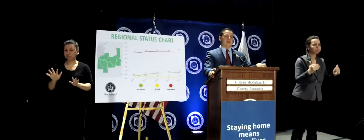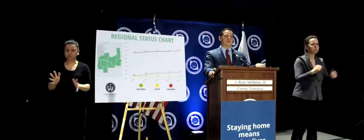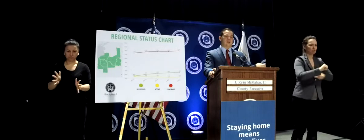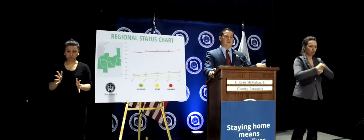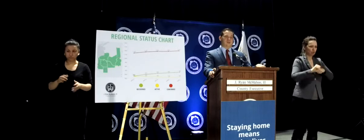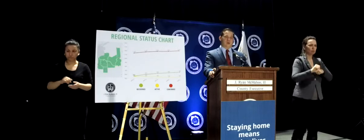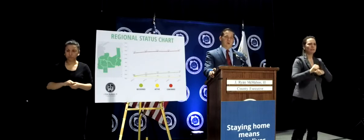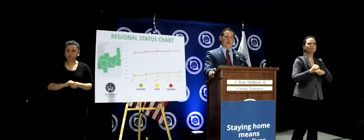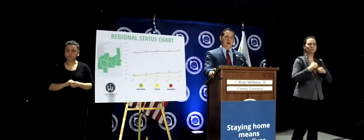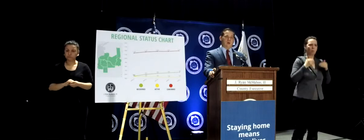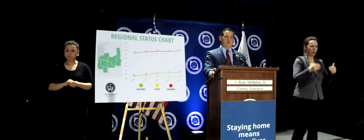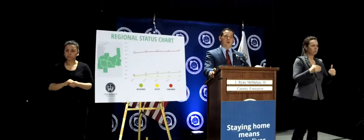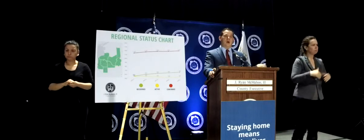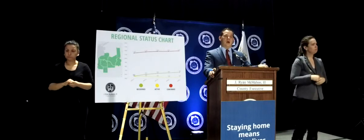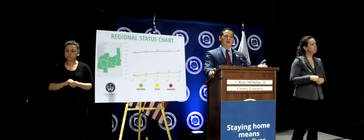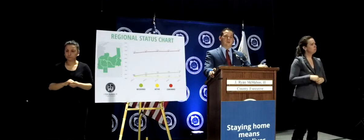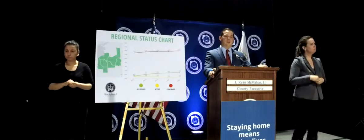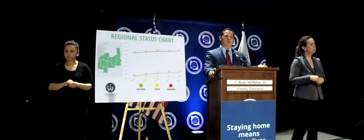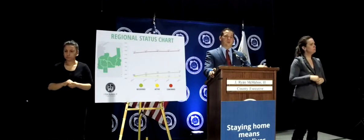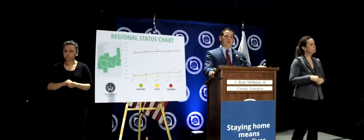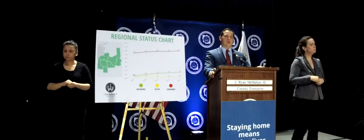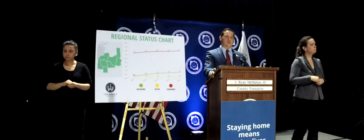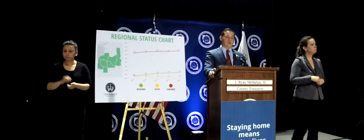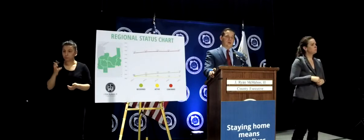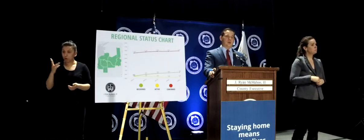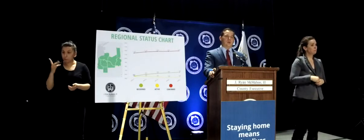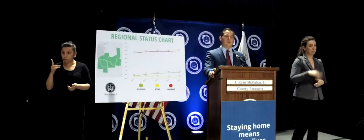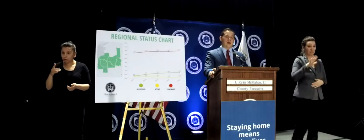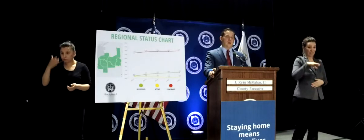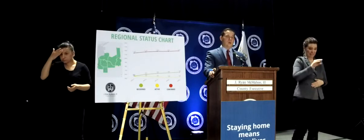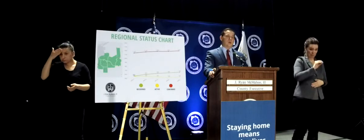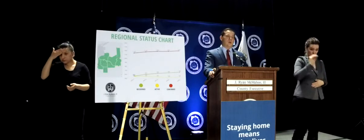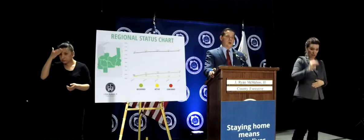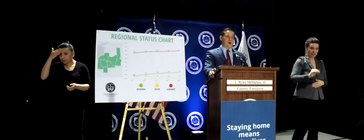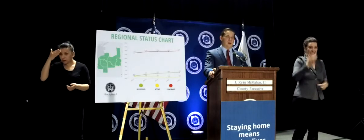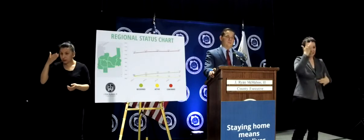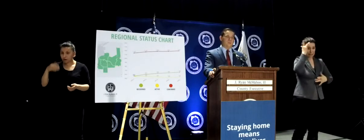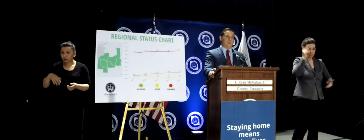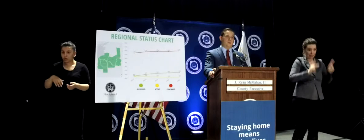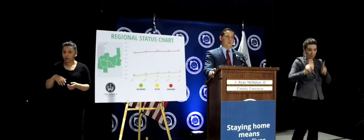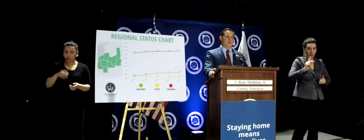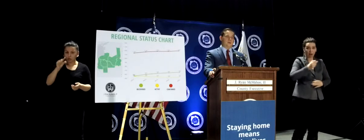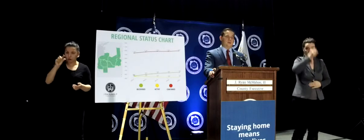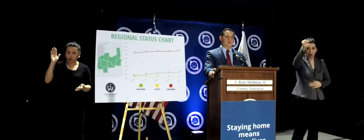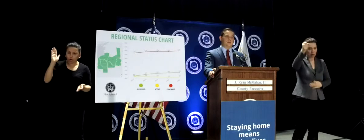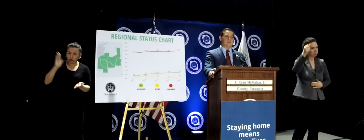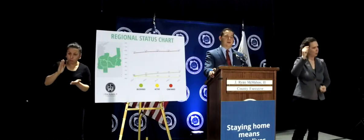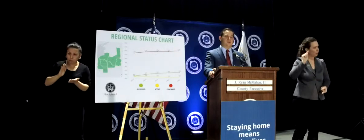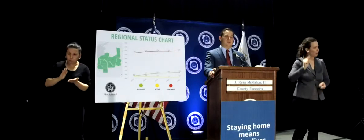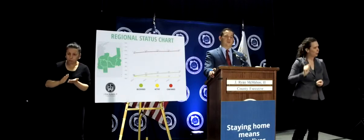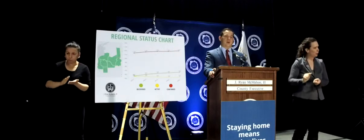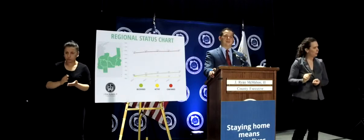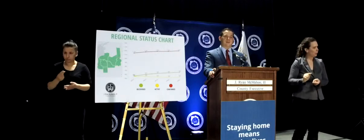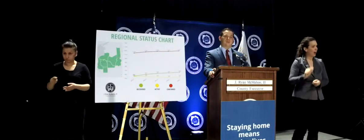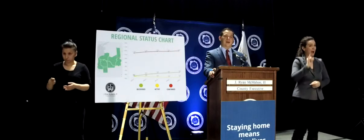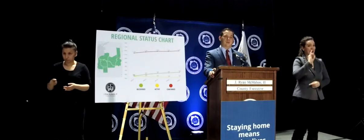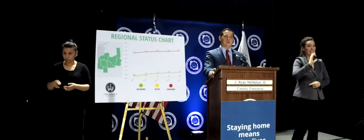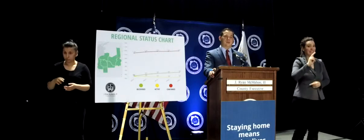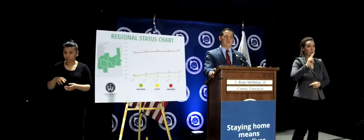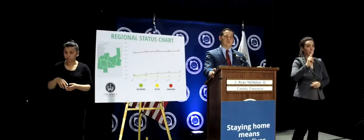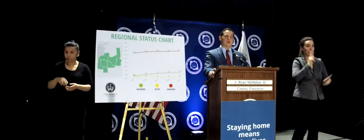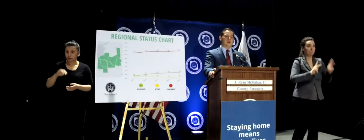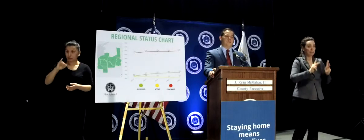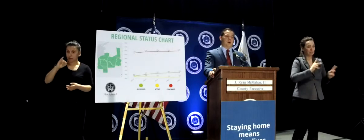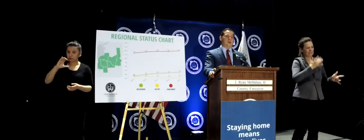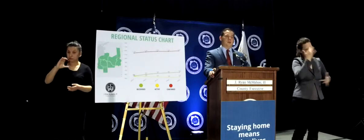percentages of active cases are going down. Our ICU percentages are starting to go down. It doesn't diminish the threat that this